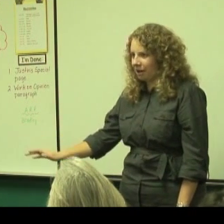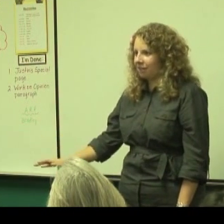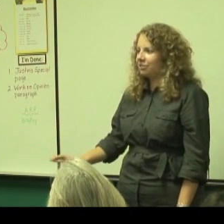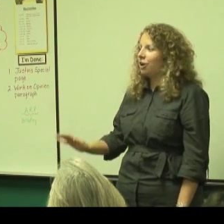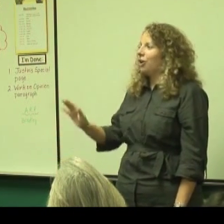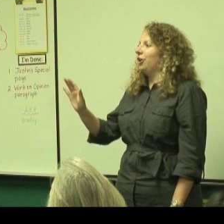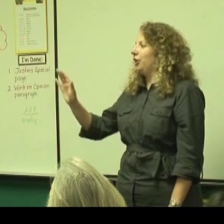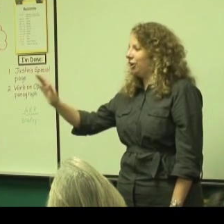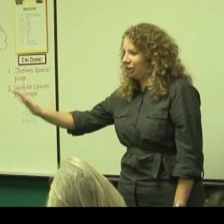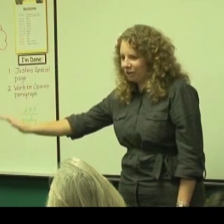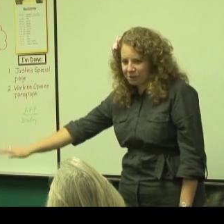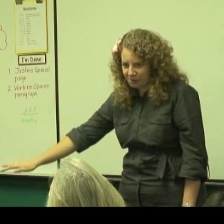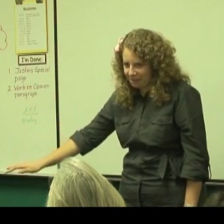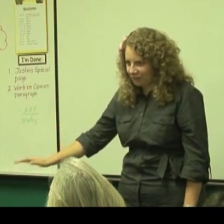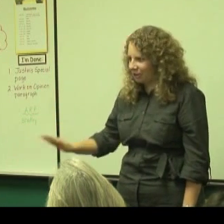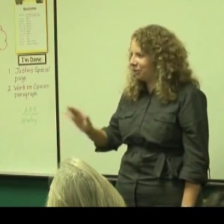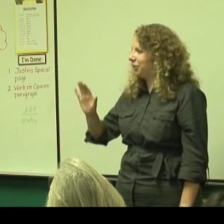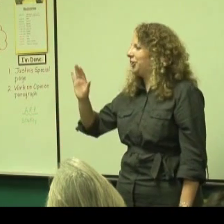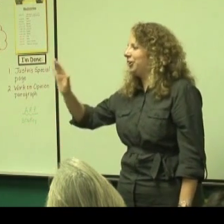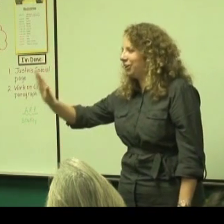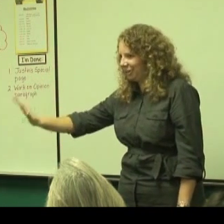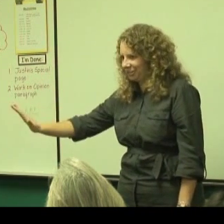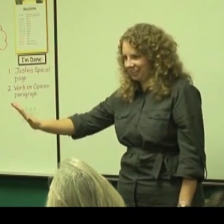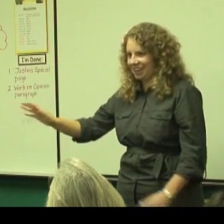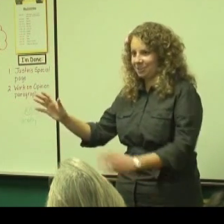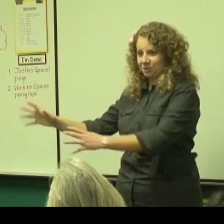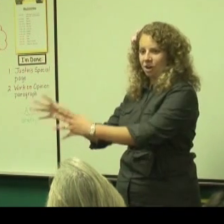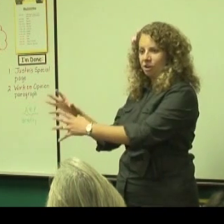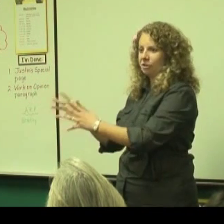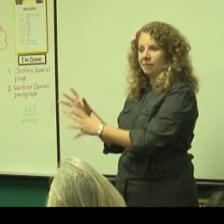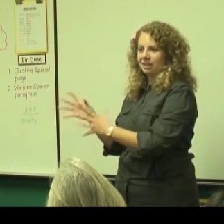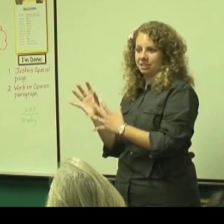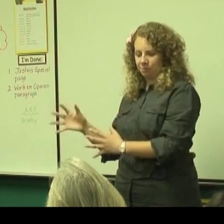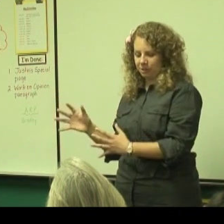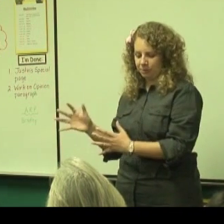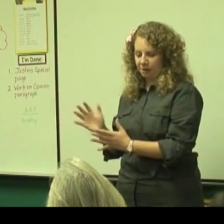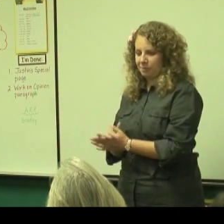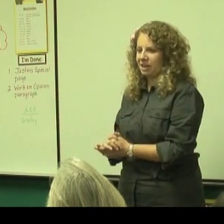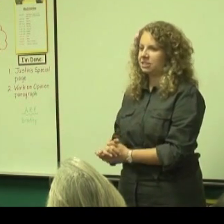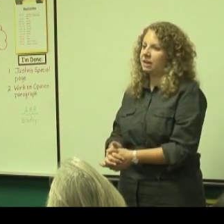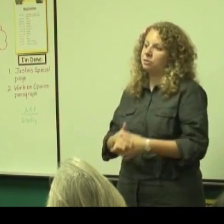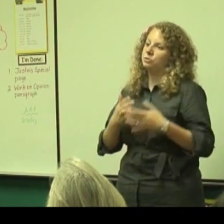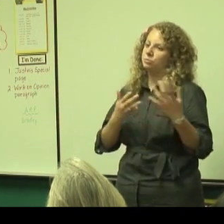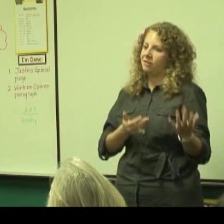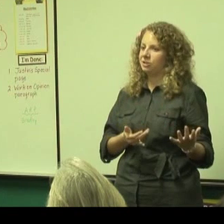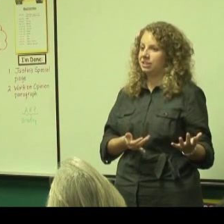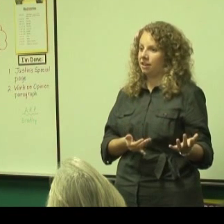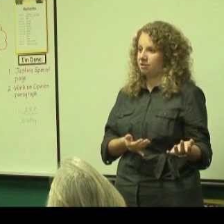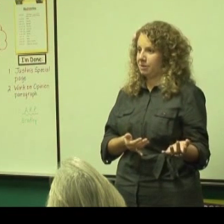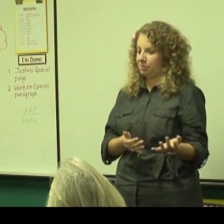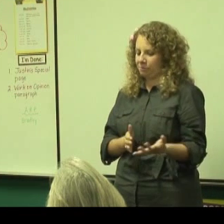grandma, her whoever, her. Okay, so it's all going back to the one spot we picked, and we're just referencing other people.